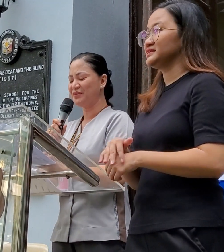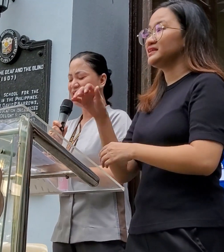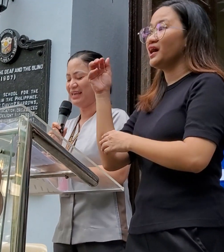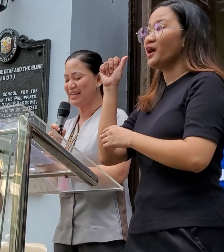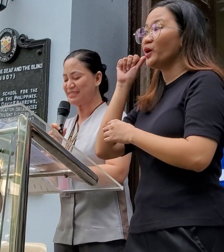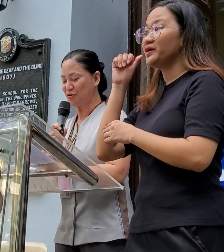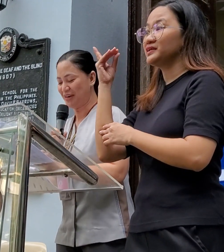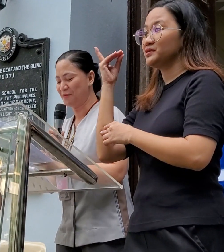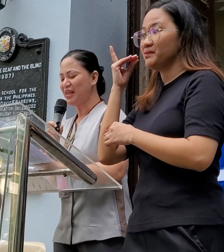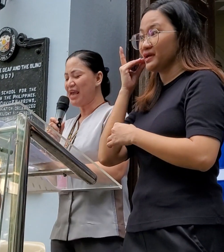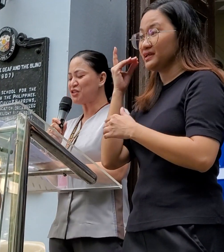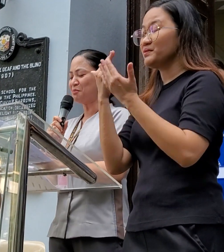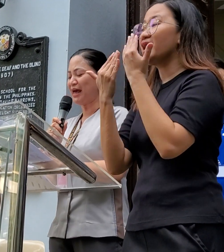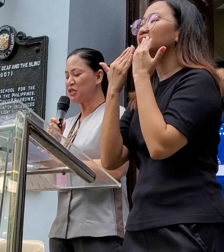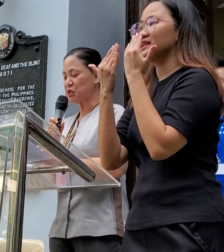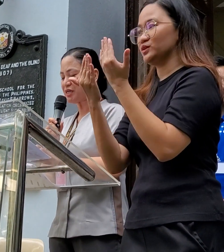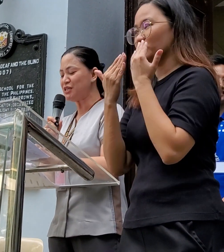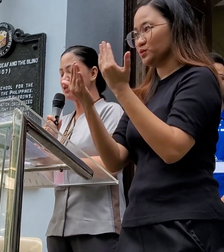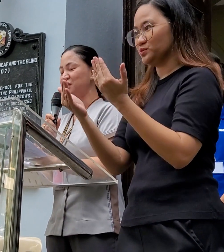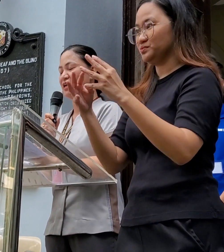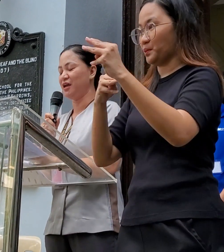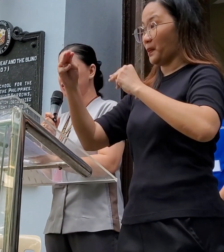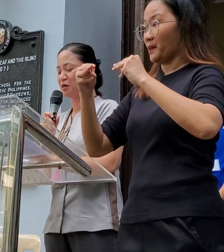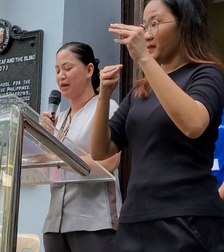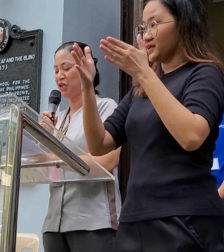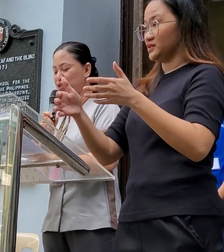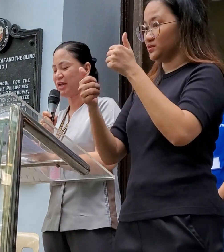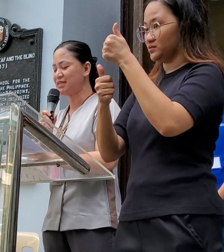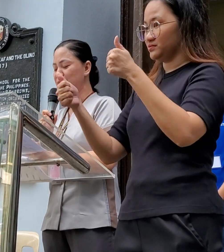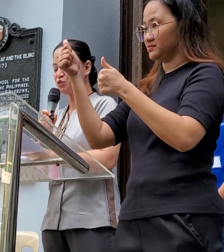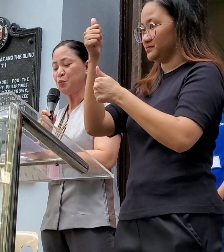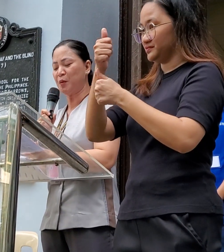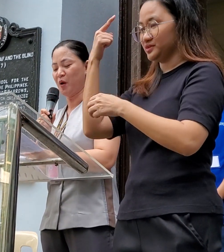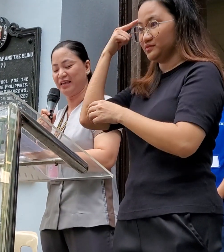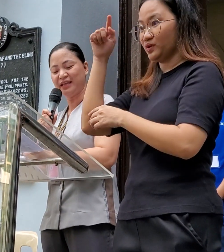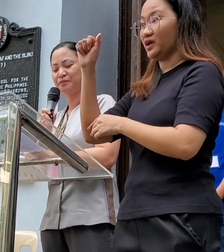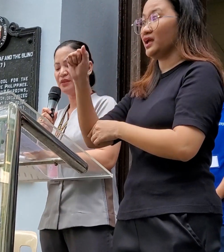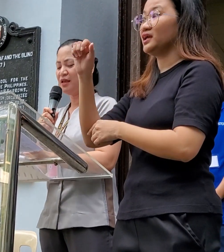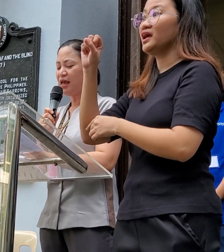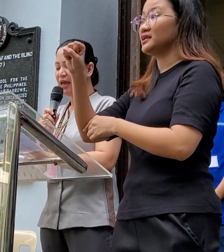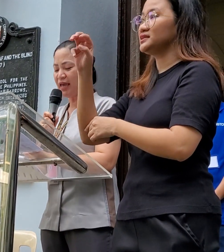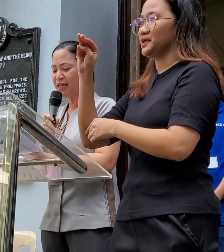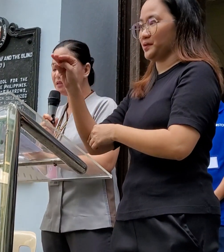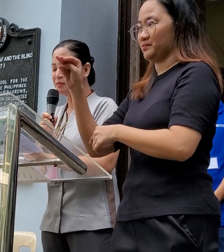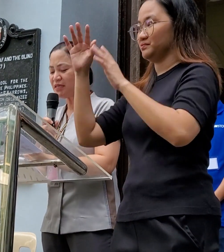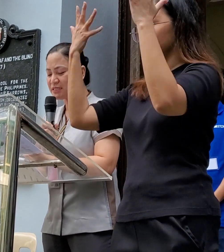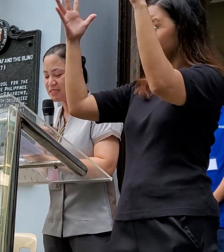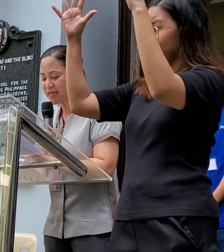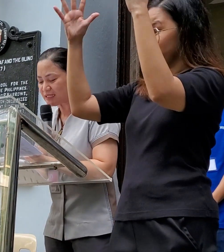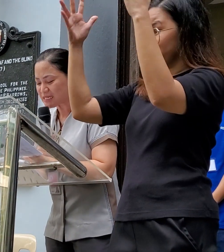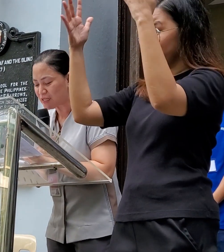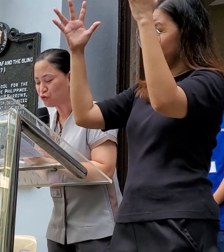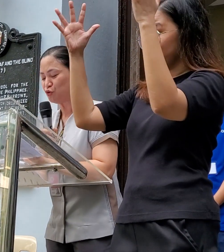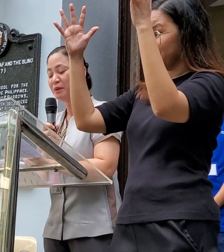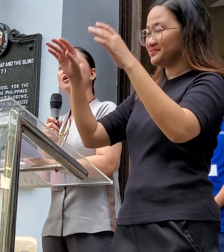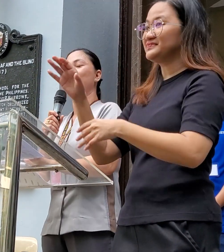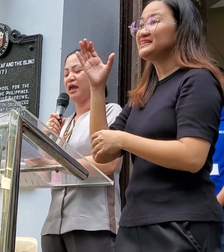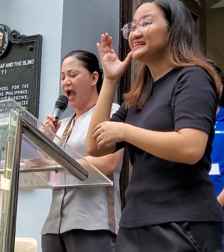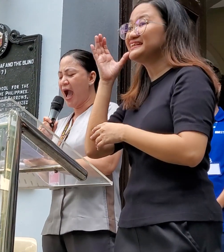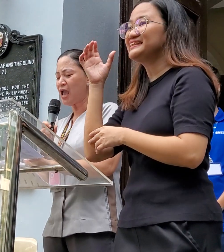Dimagiba, yes, sorry, HR Manager, Senior HR Manager, SM Supermarket. And Ms. Griselda